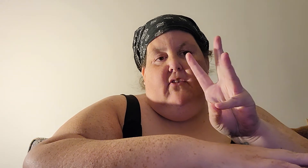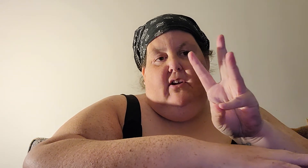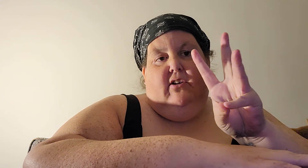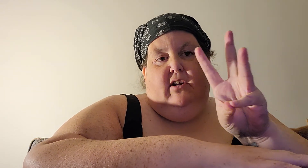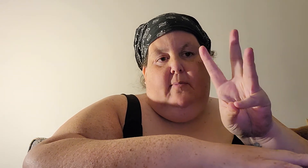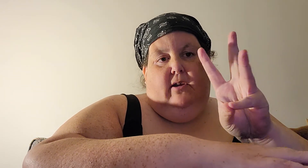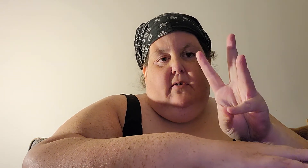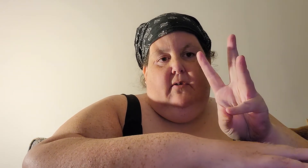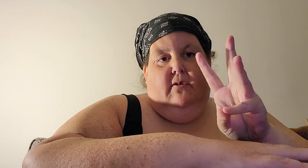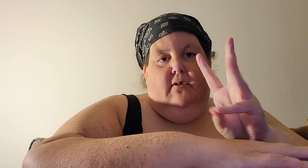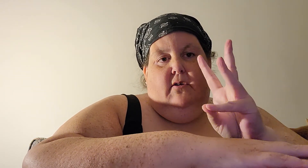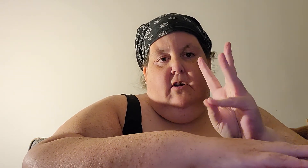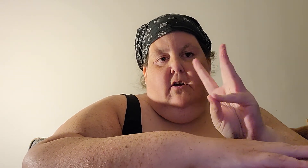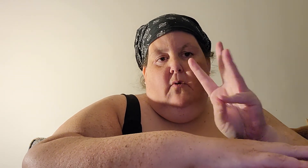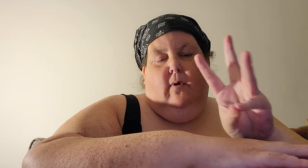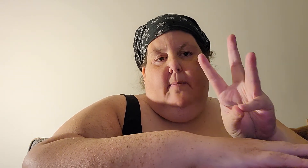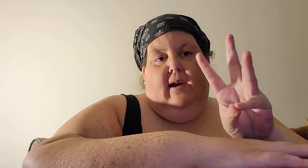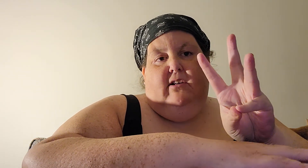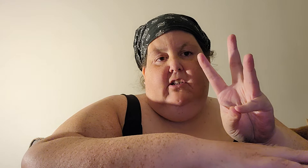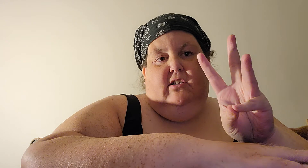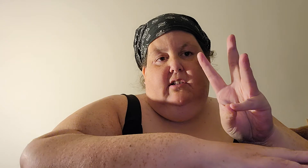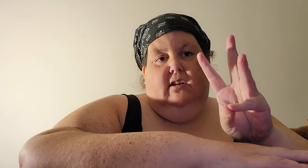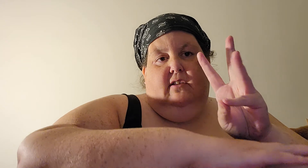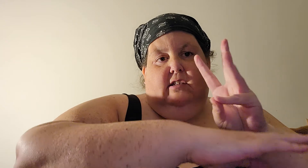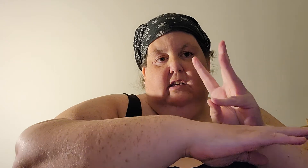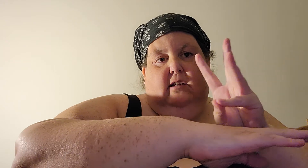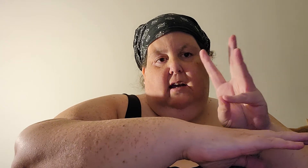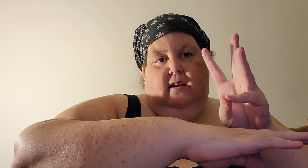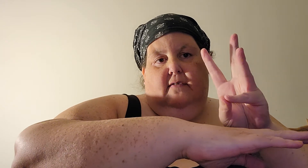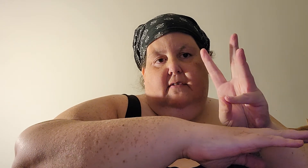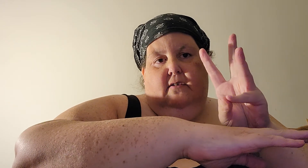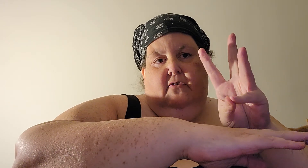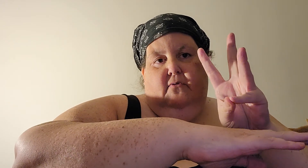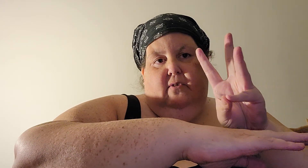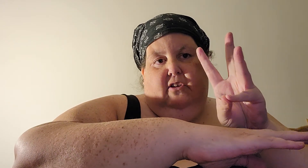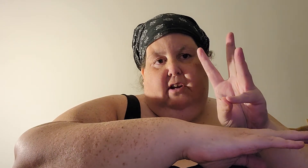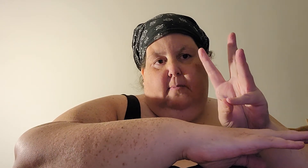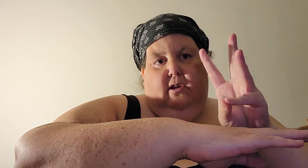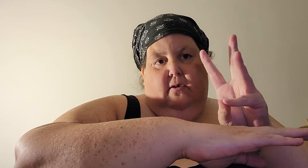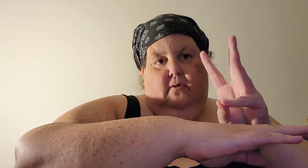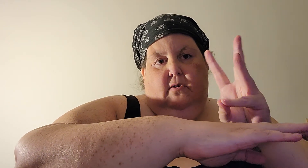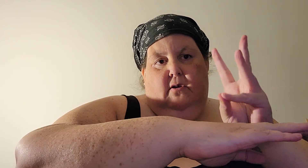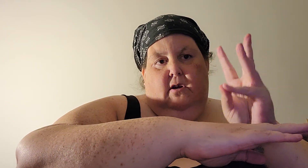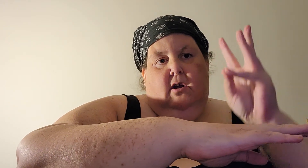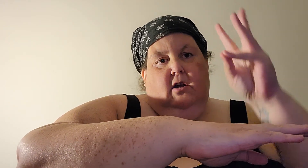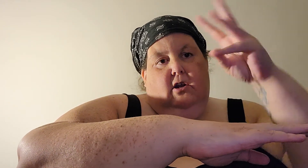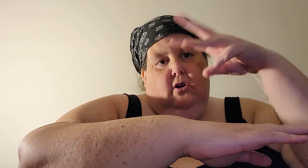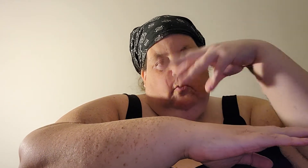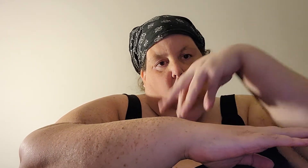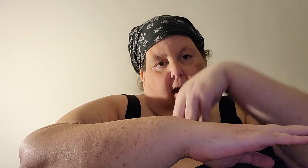letter W. What matches in the sea life with a W? Your